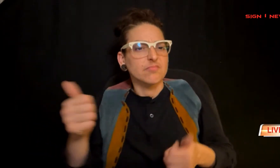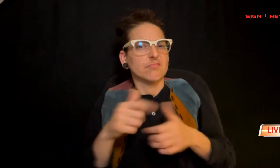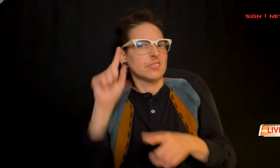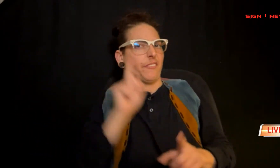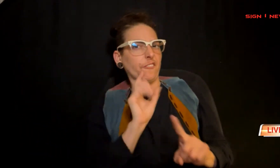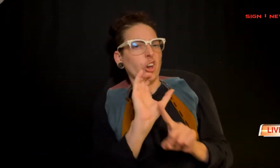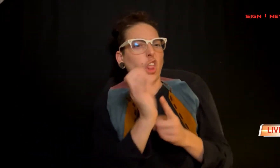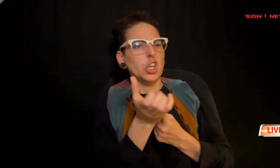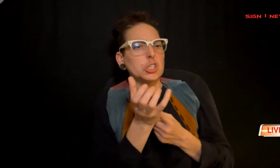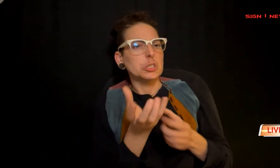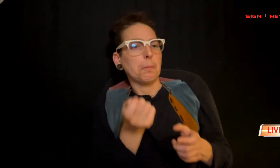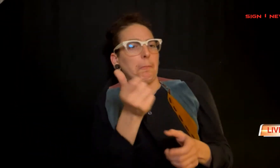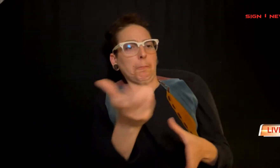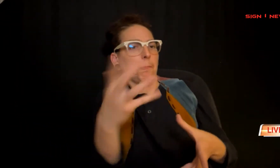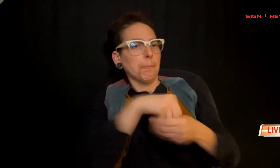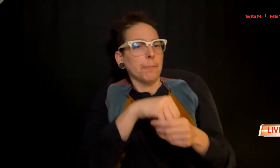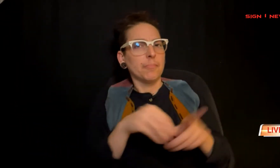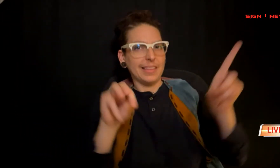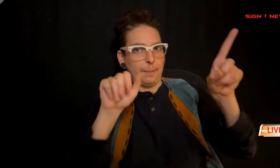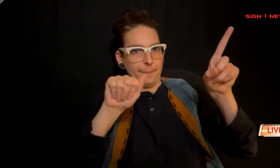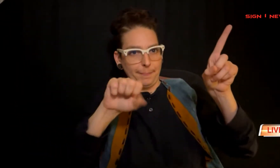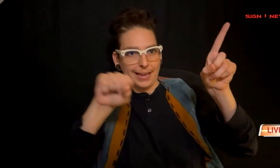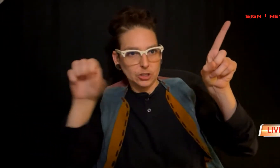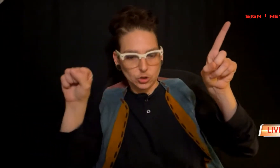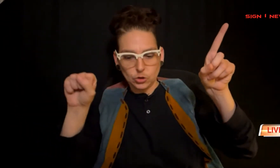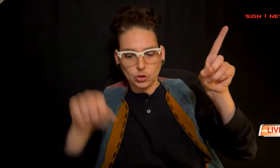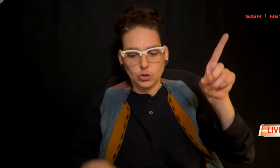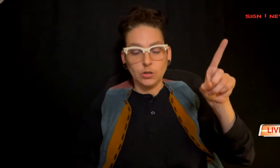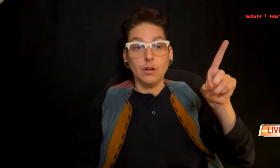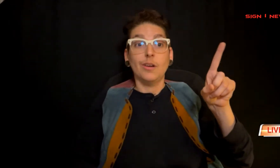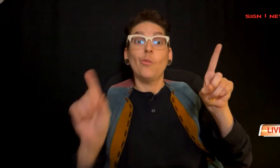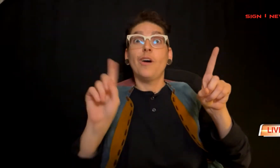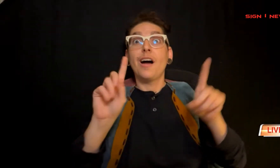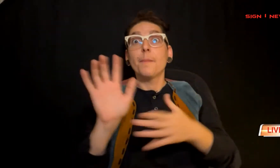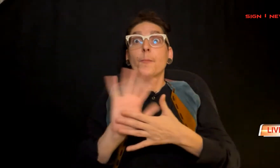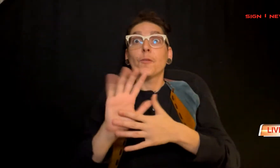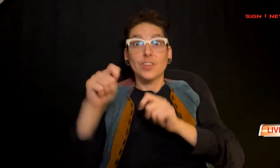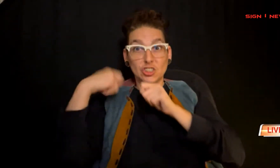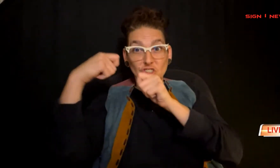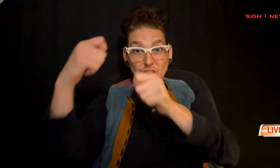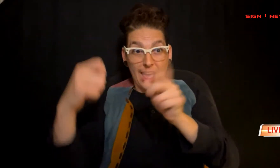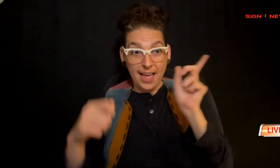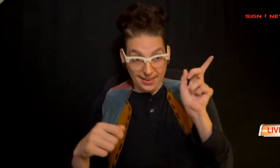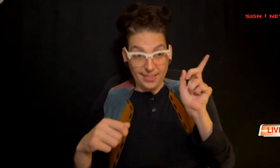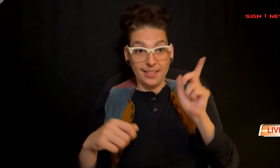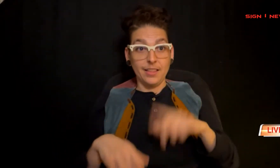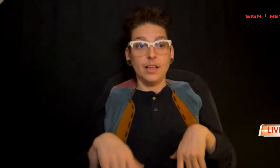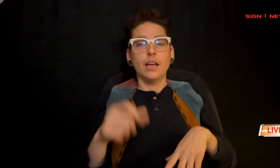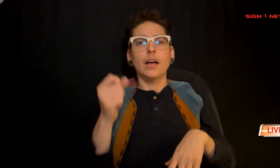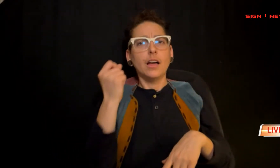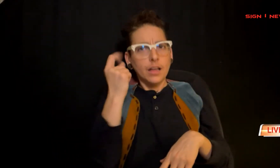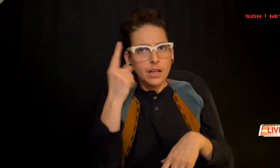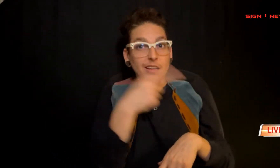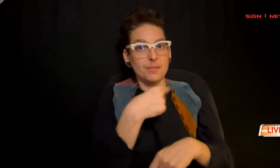The crew familiarized themselves with deaf culture in Massachusetts, where the movie was